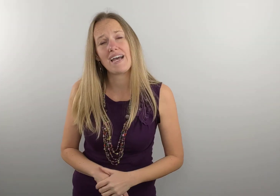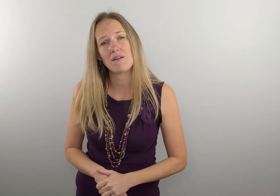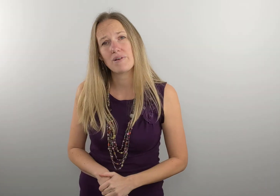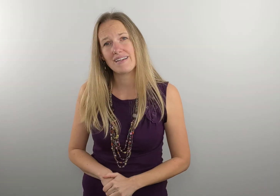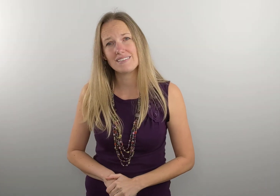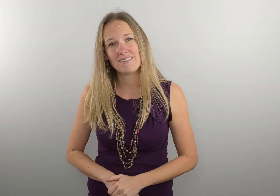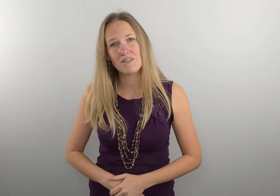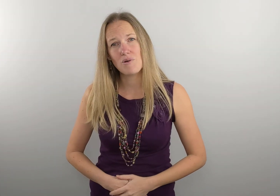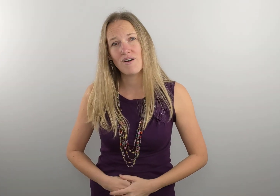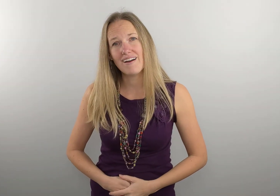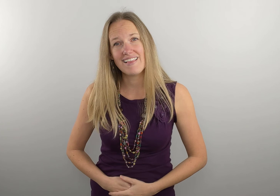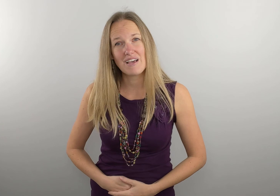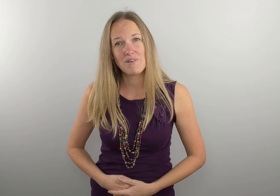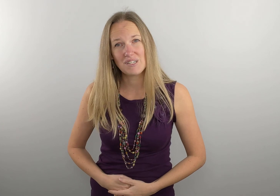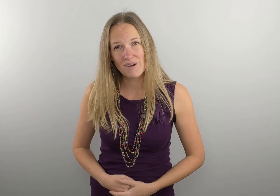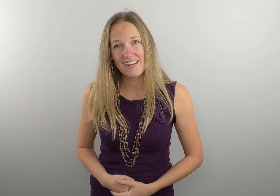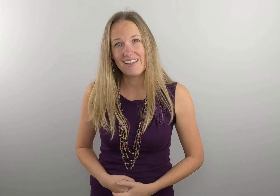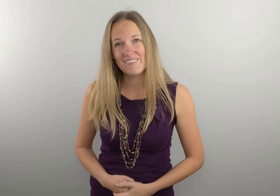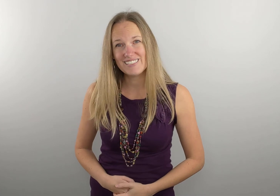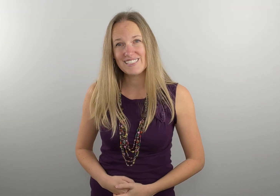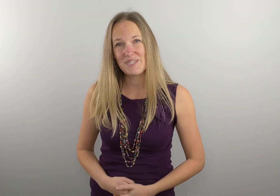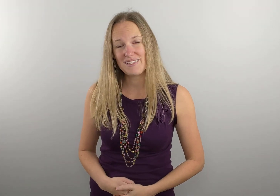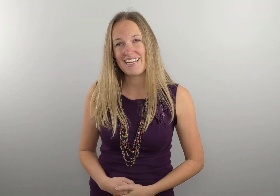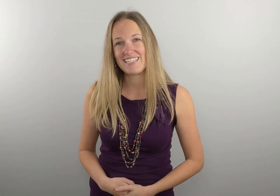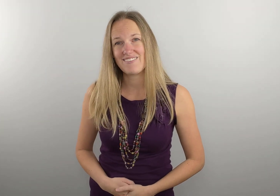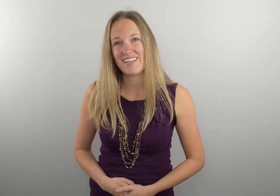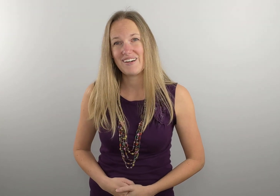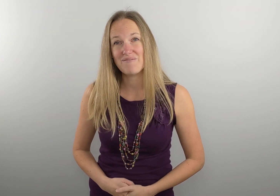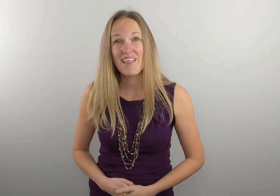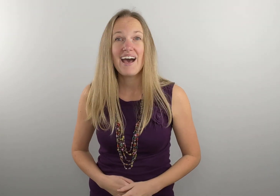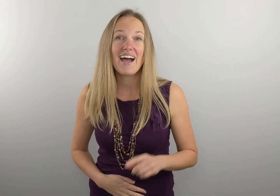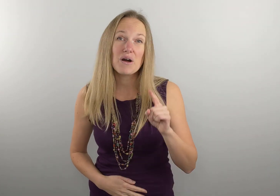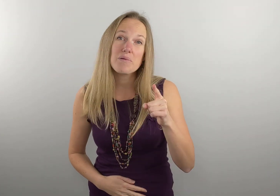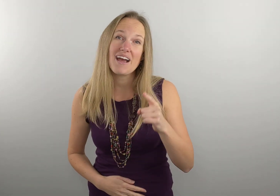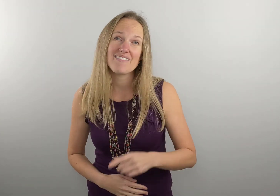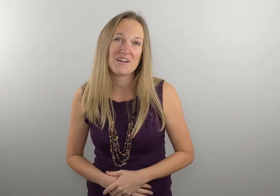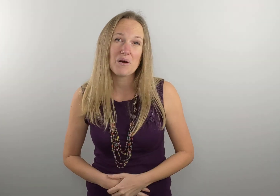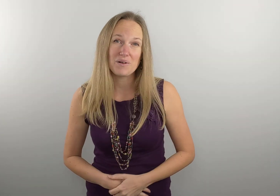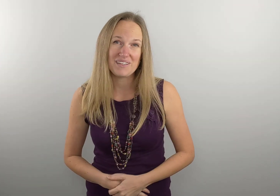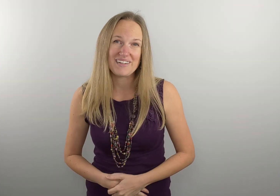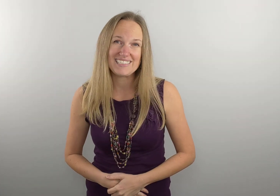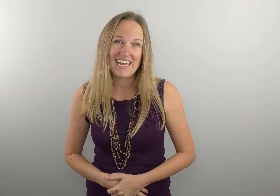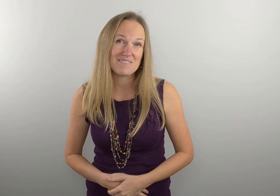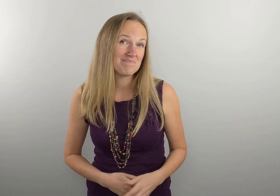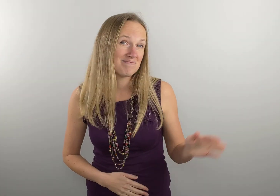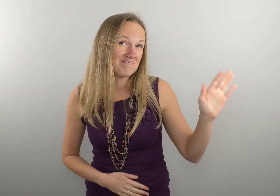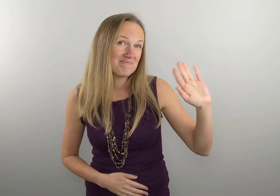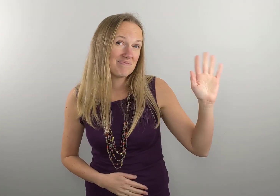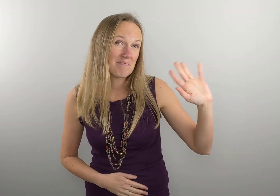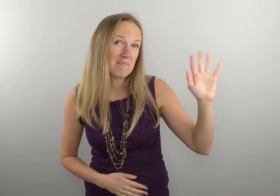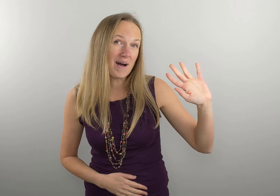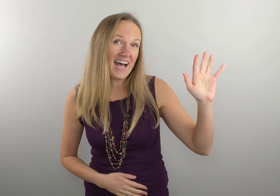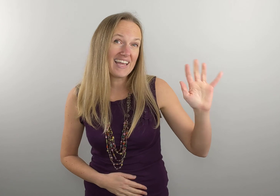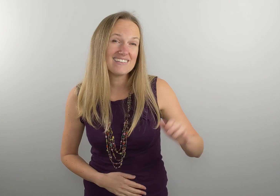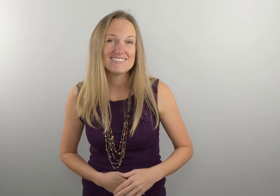and practice a little more, and then when you're ready, we'll see you at the next video. I hope you're having a really great day. Bye.